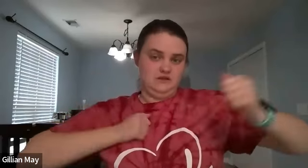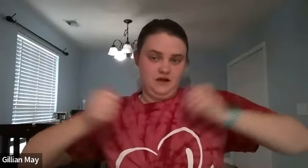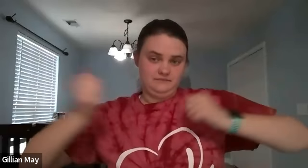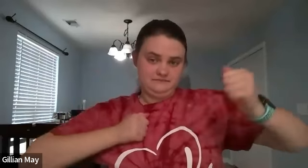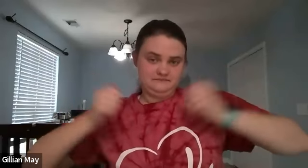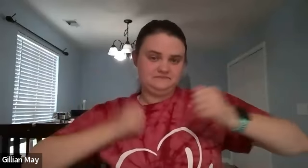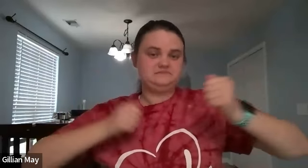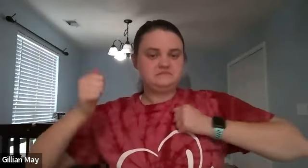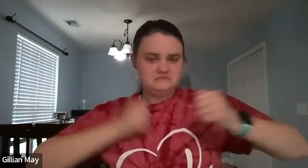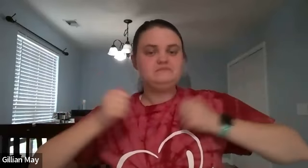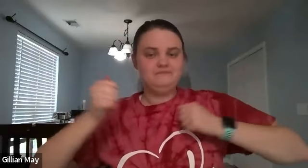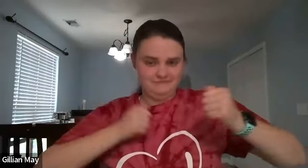gorilla.